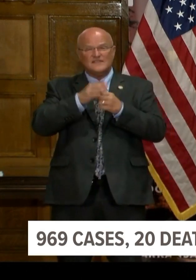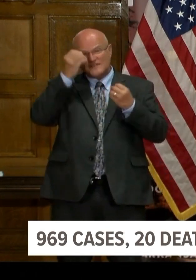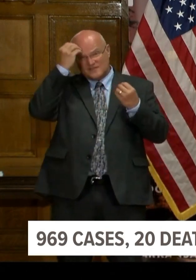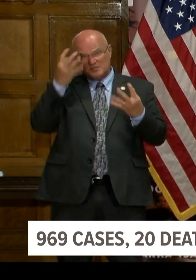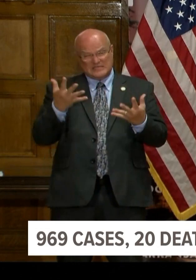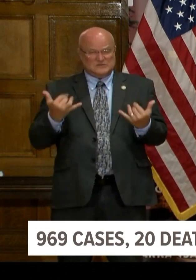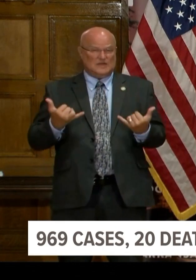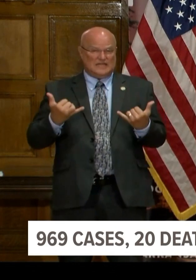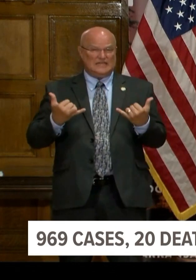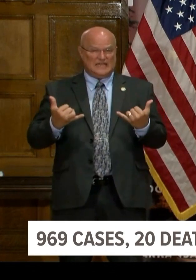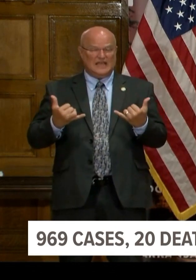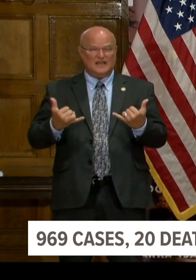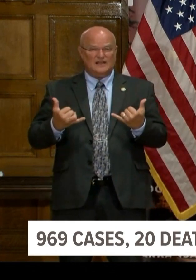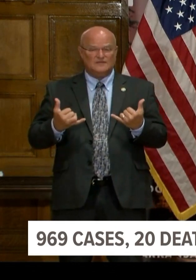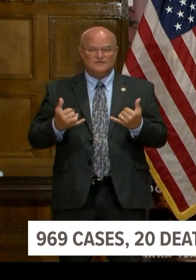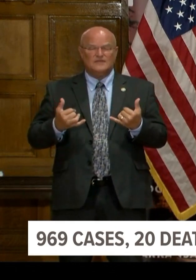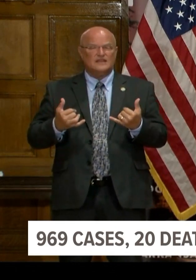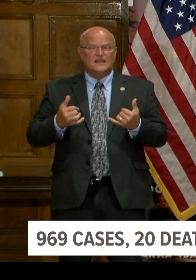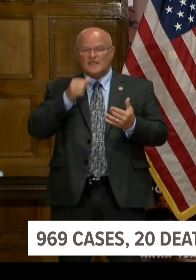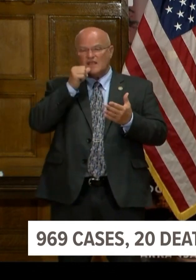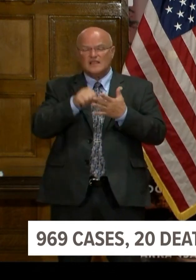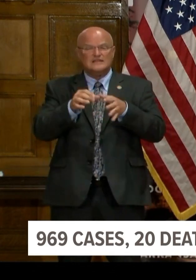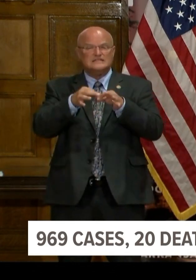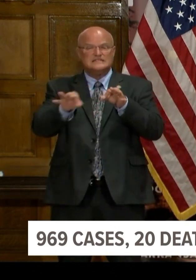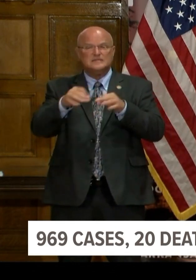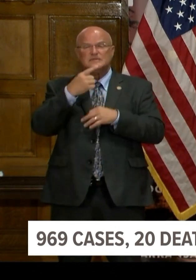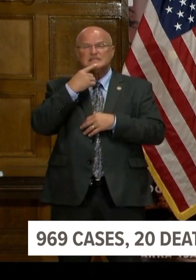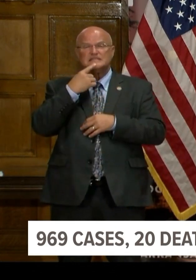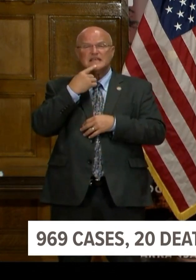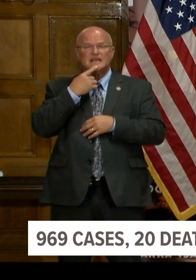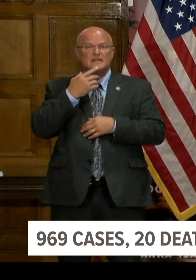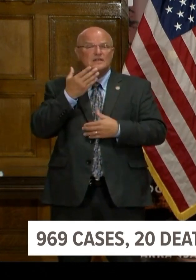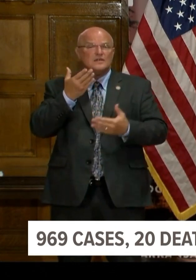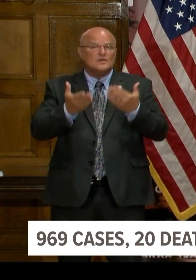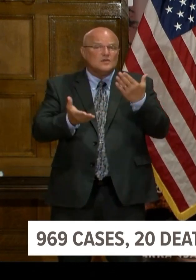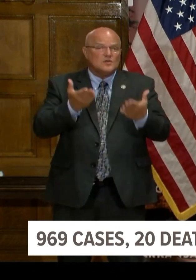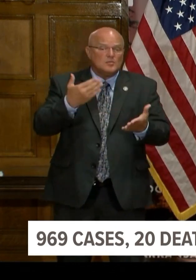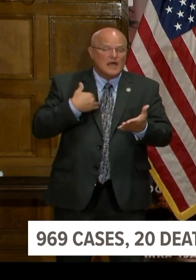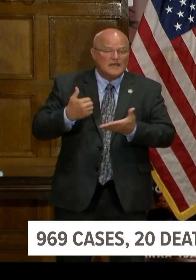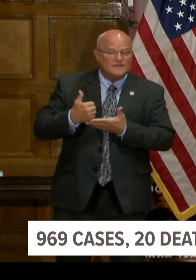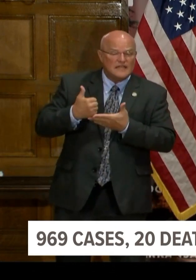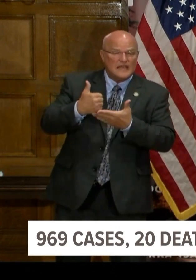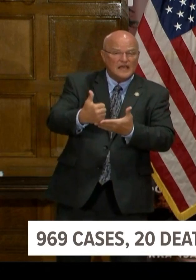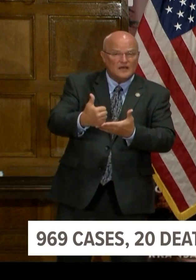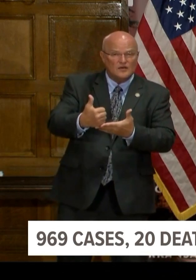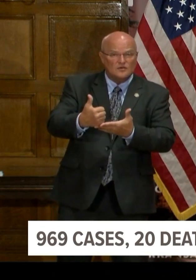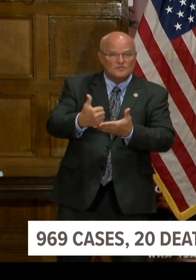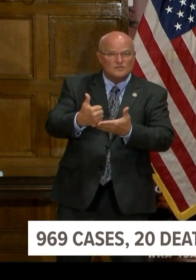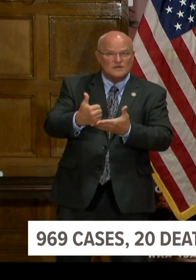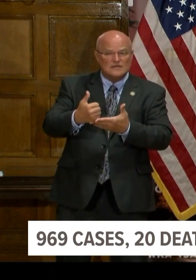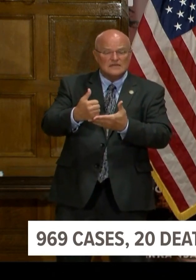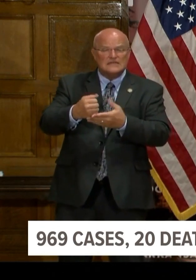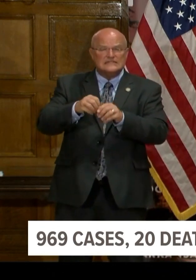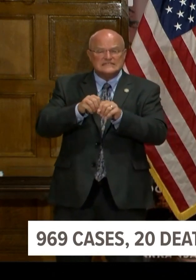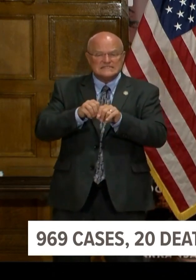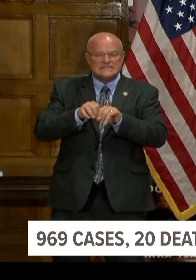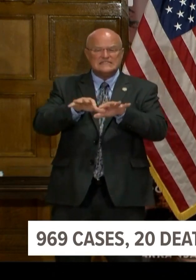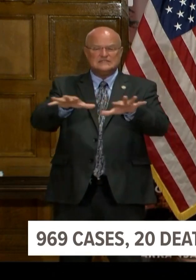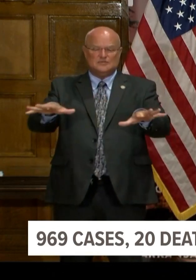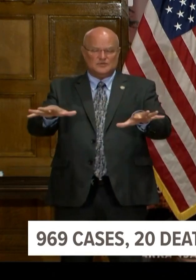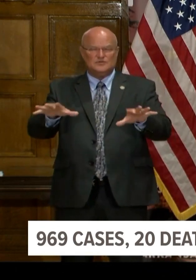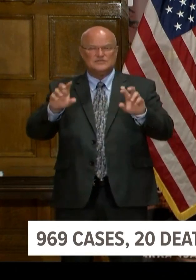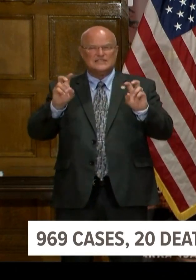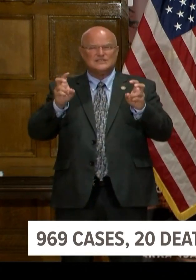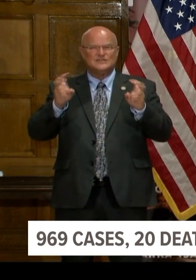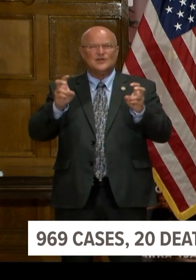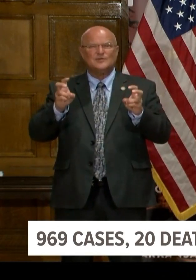information. They simply said, you might have to help the distribution in terms